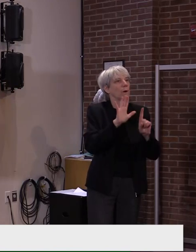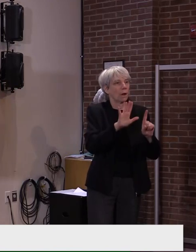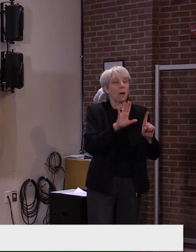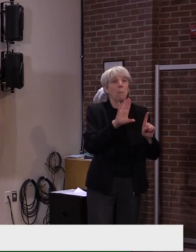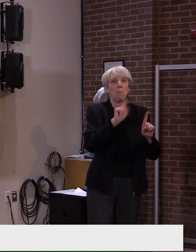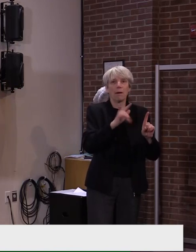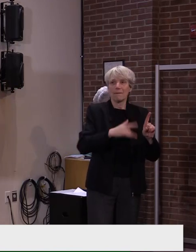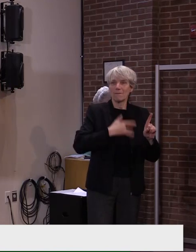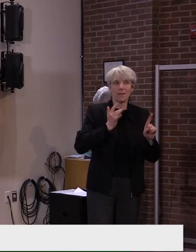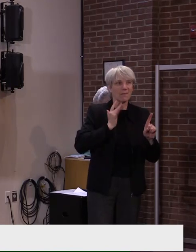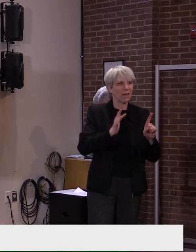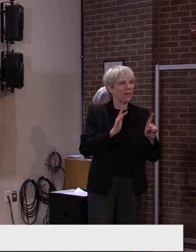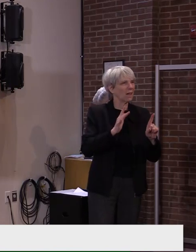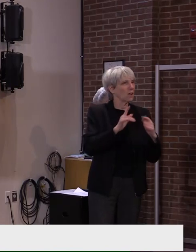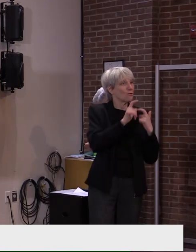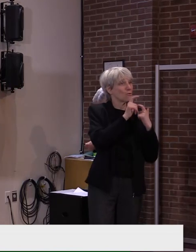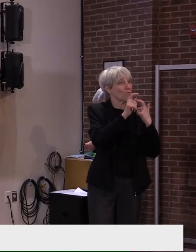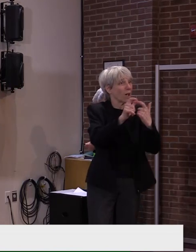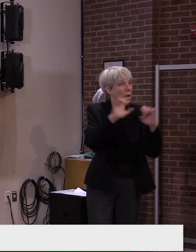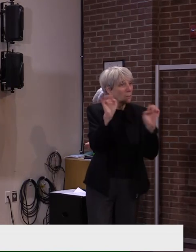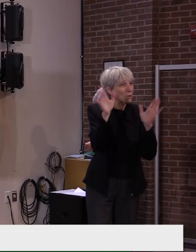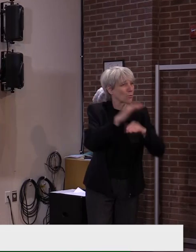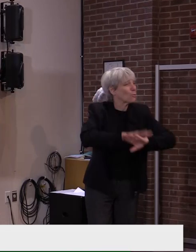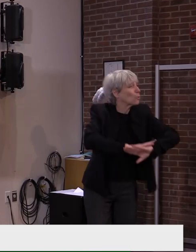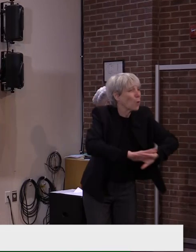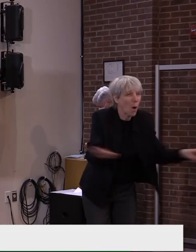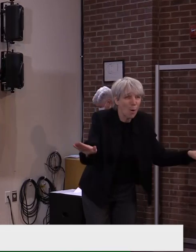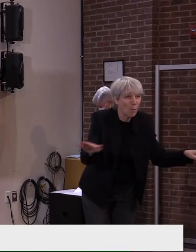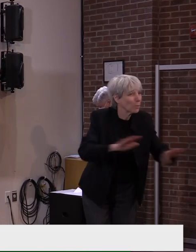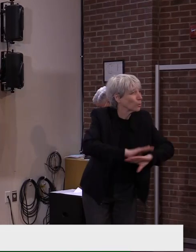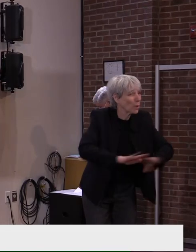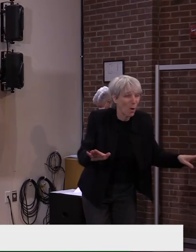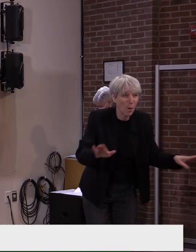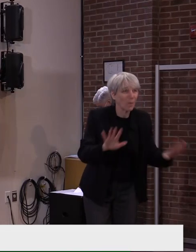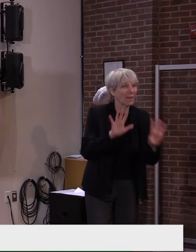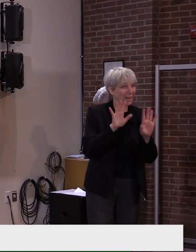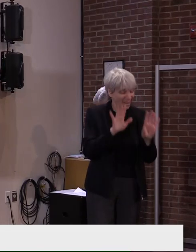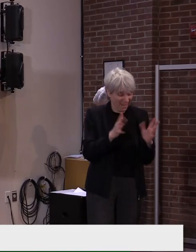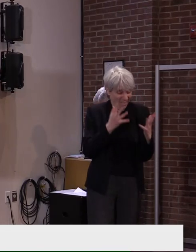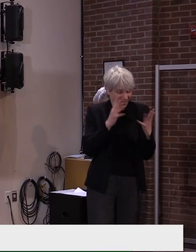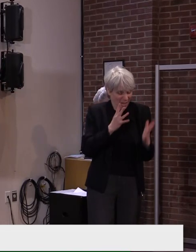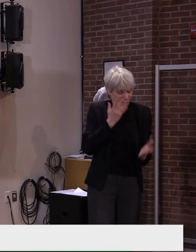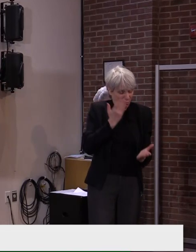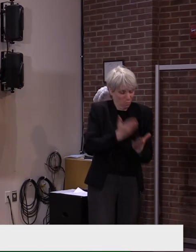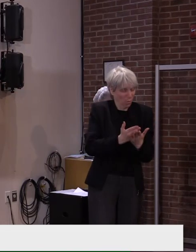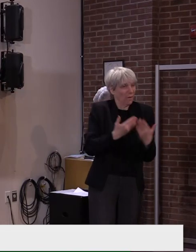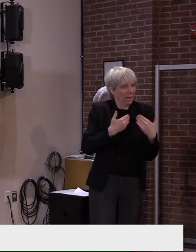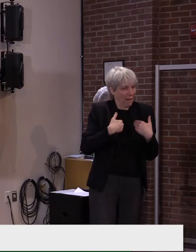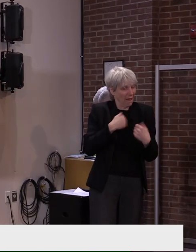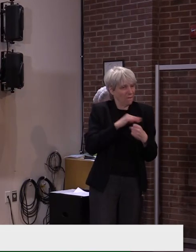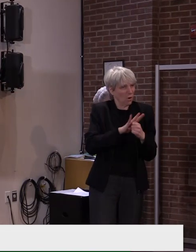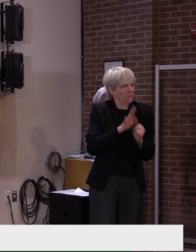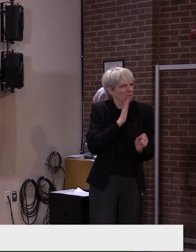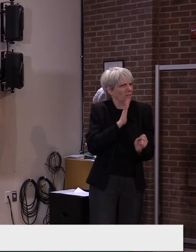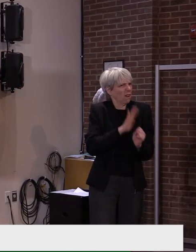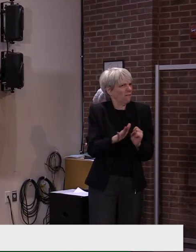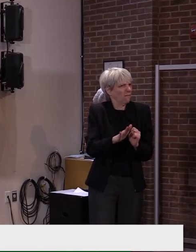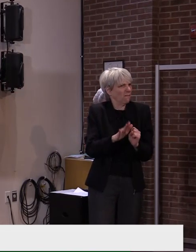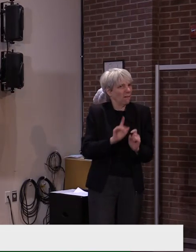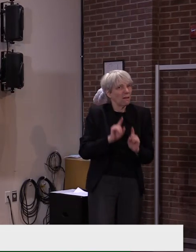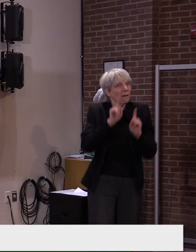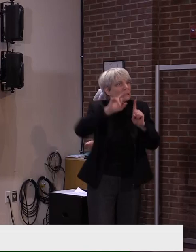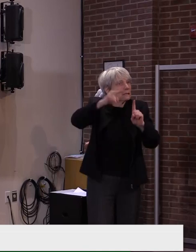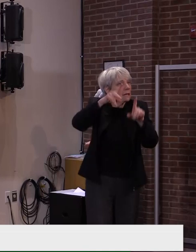nearest emergency department. There is no need to get a confirmatory positive PCR test unless